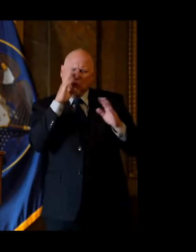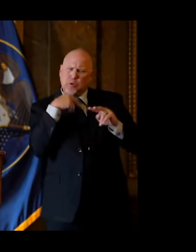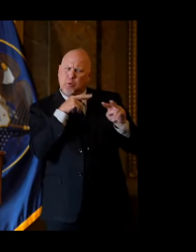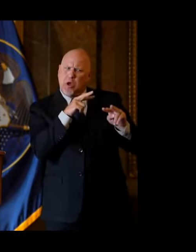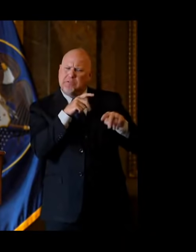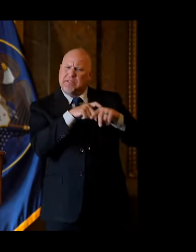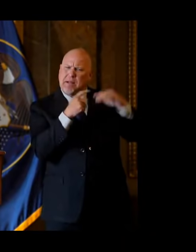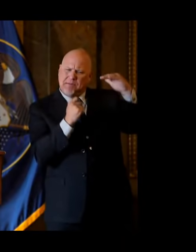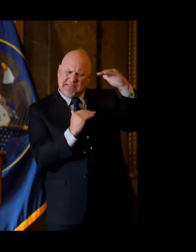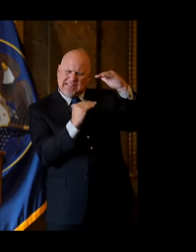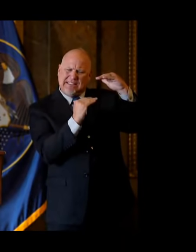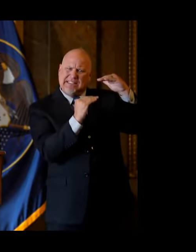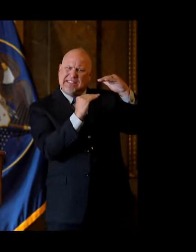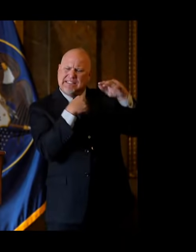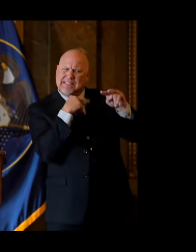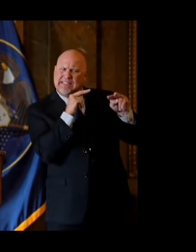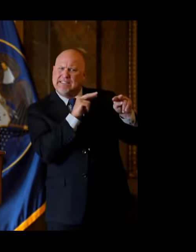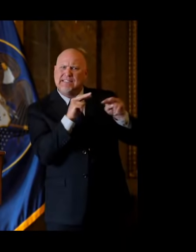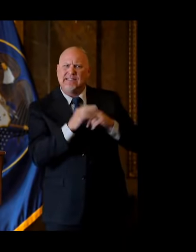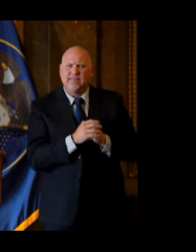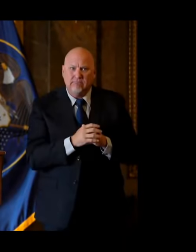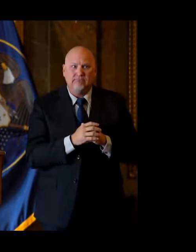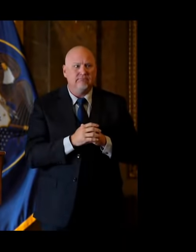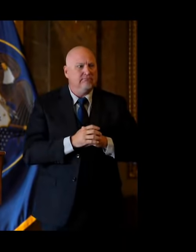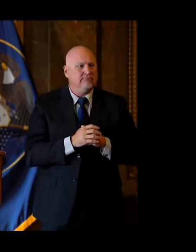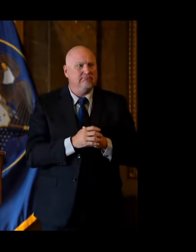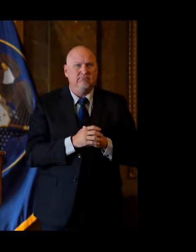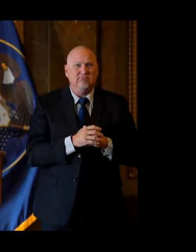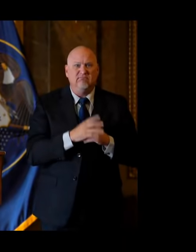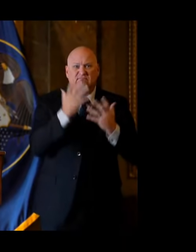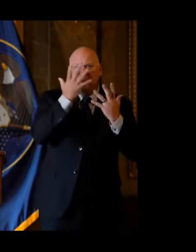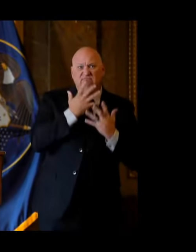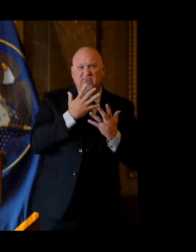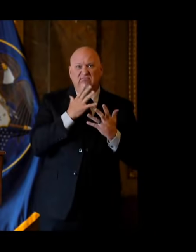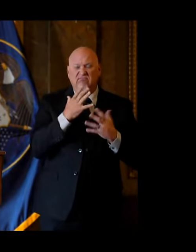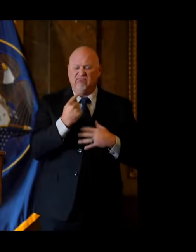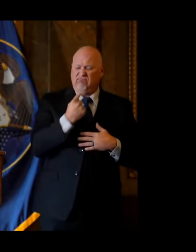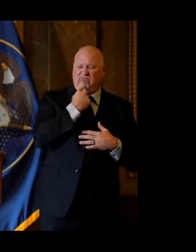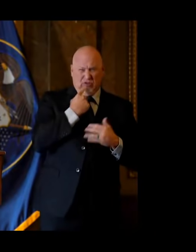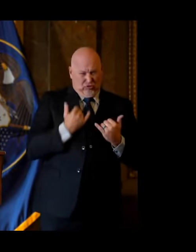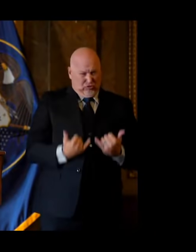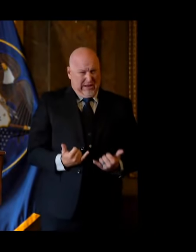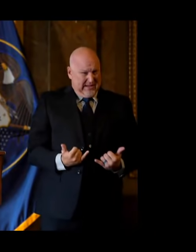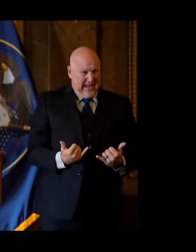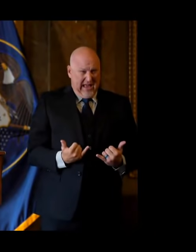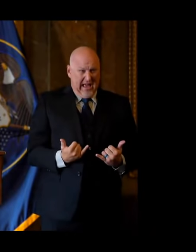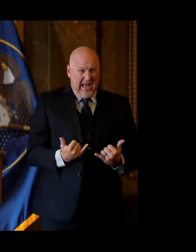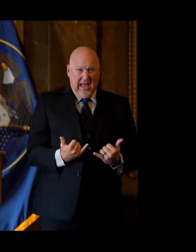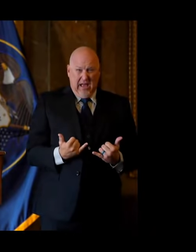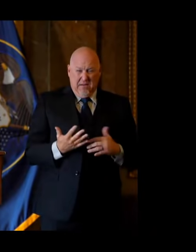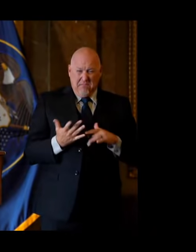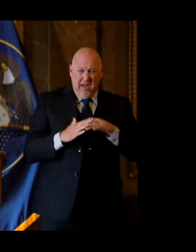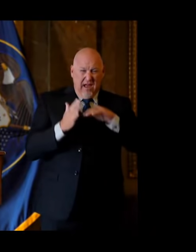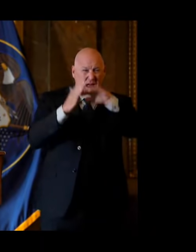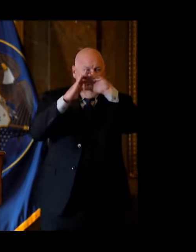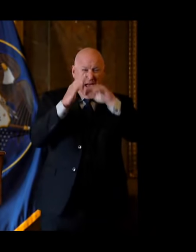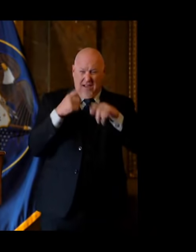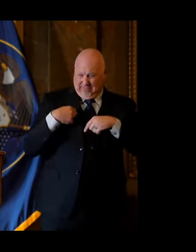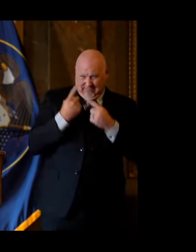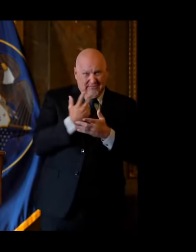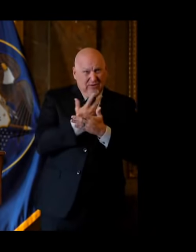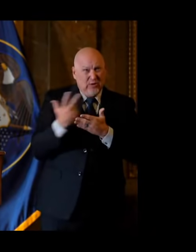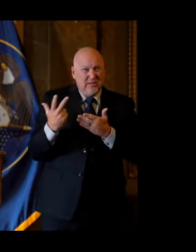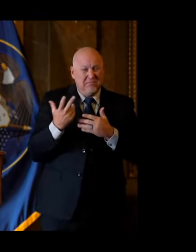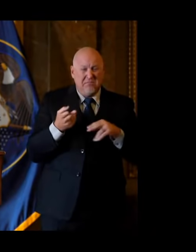past 3+ weeks, the number of hospitalizations has continued to rise. Of course, the numbers of cases